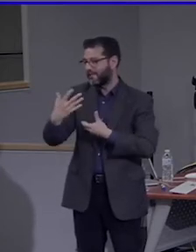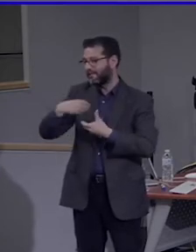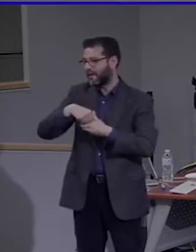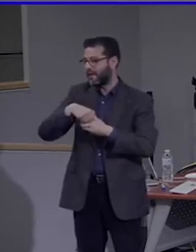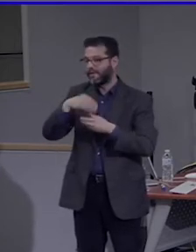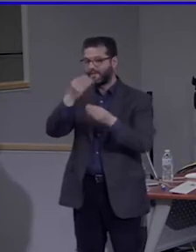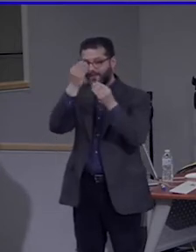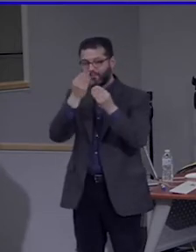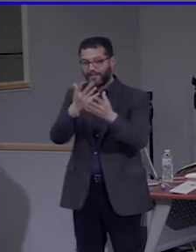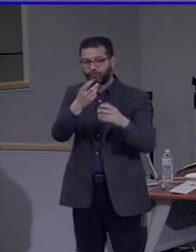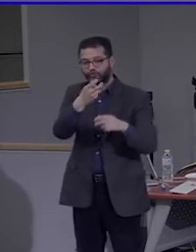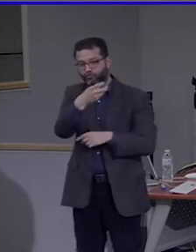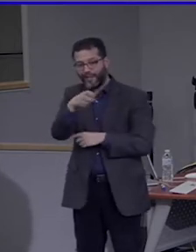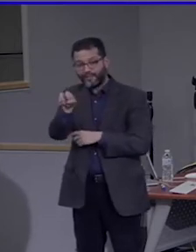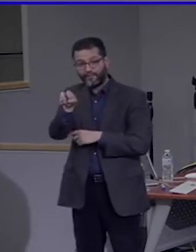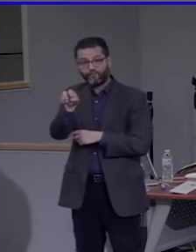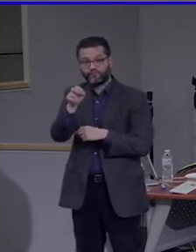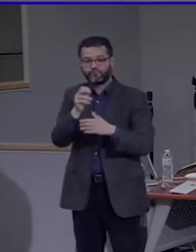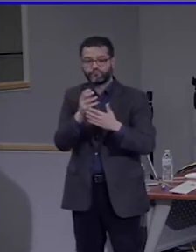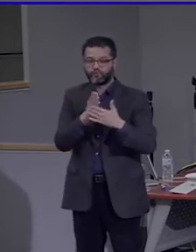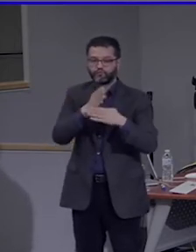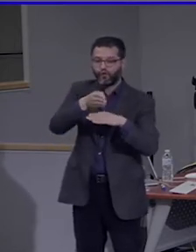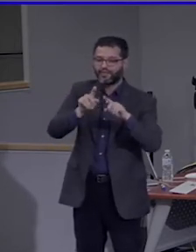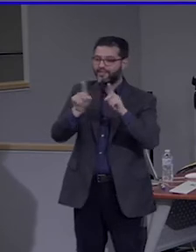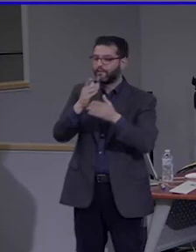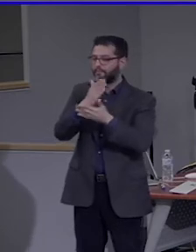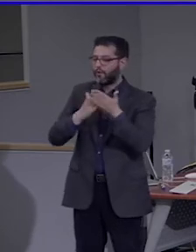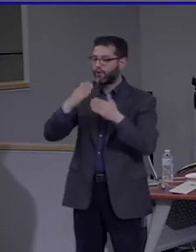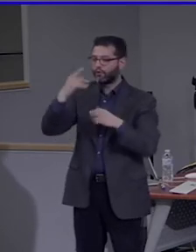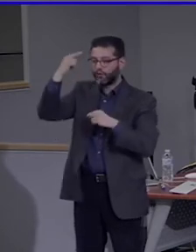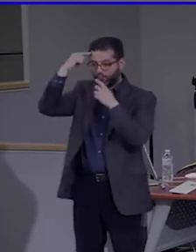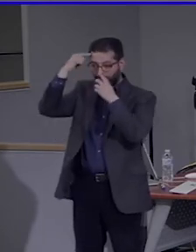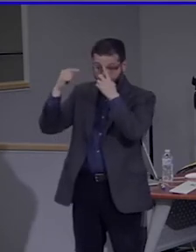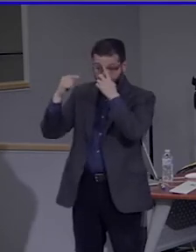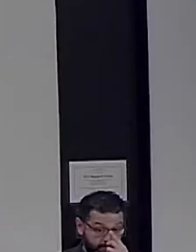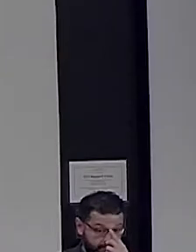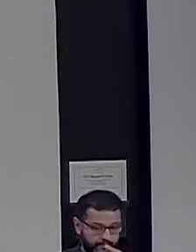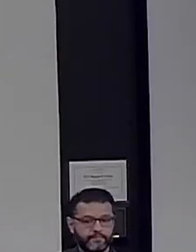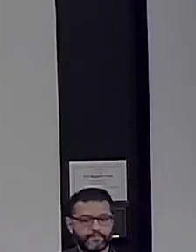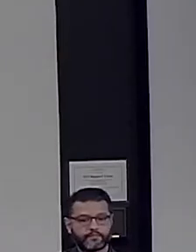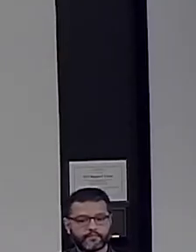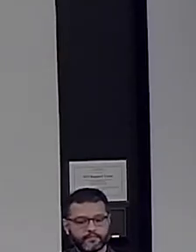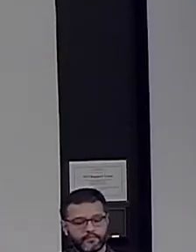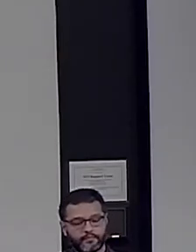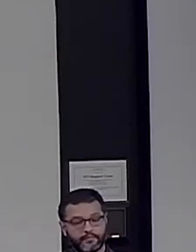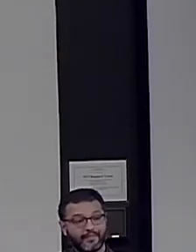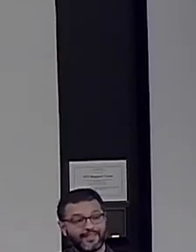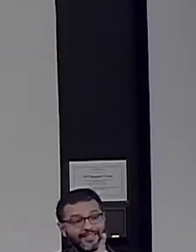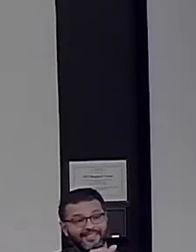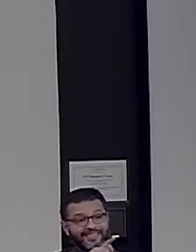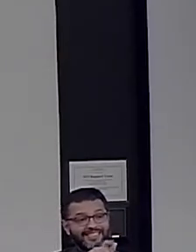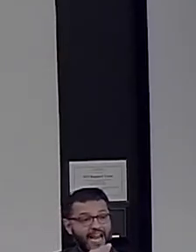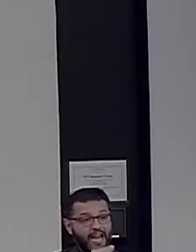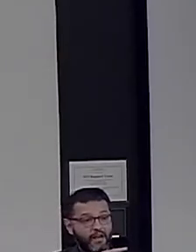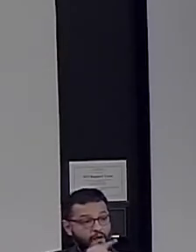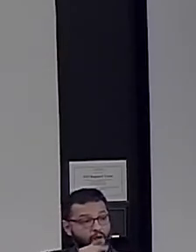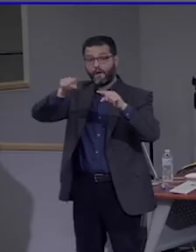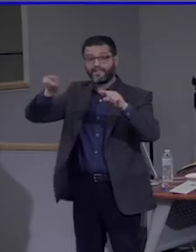information transfer across brain areas data oscillations in particular we're very interested in